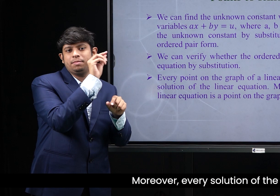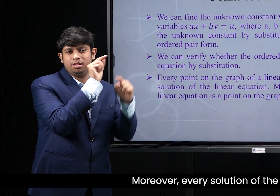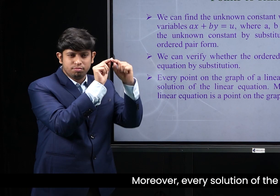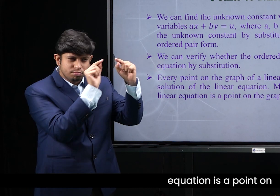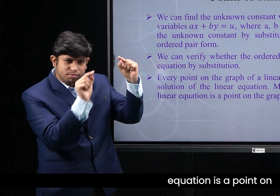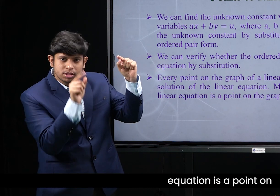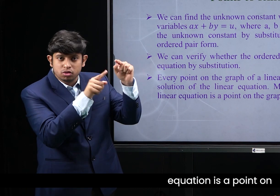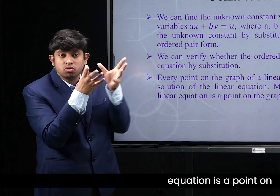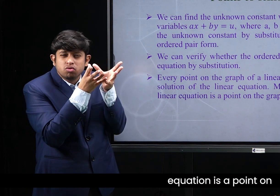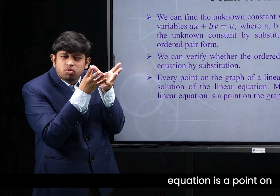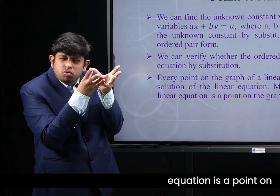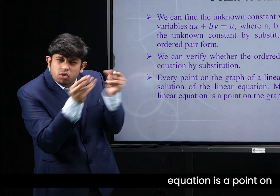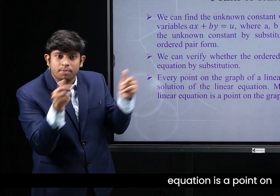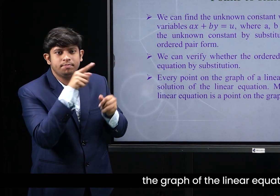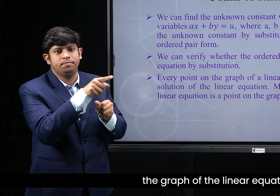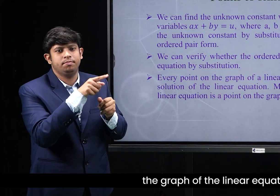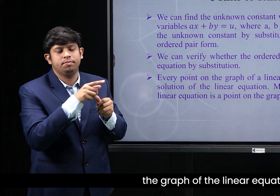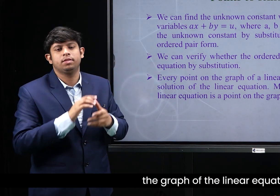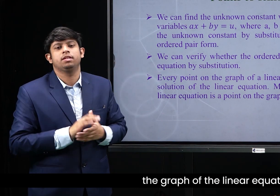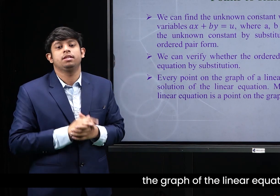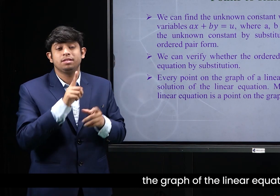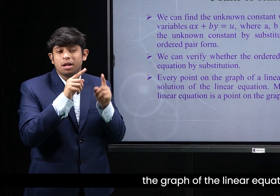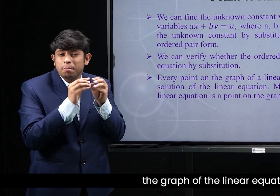linear equation is a point on the graph of the linear equation.